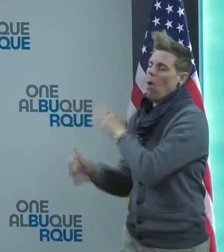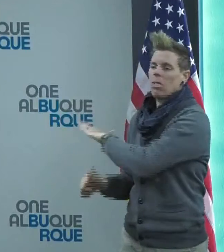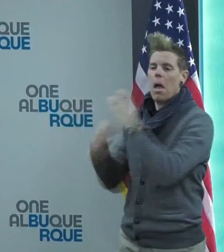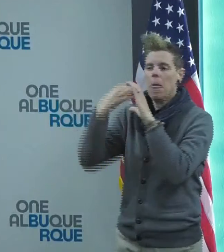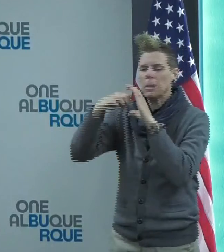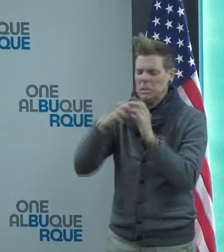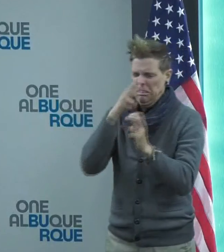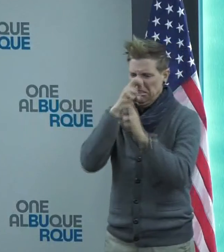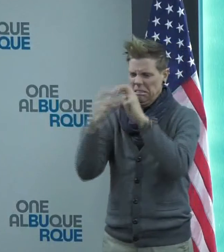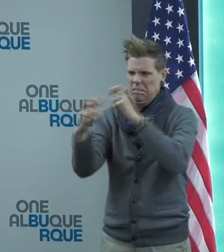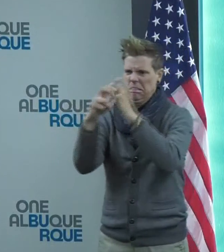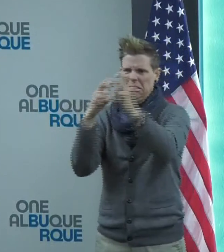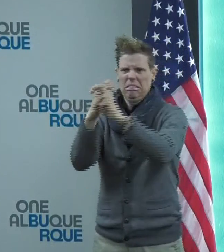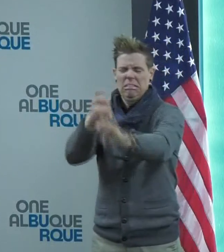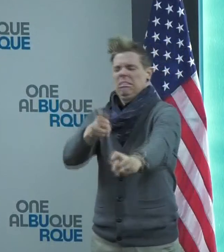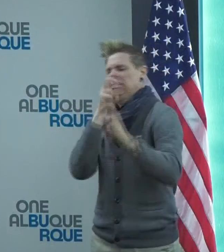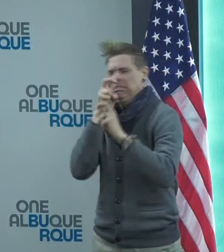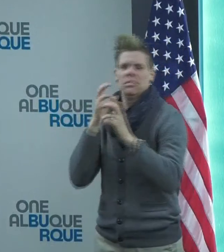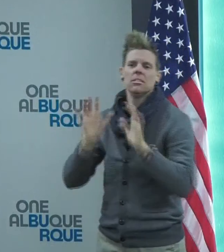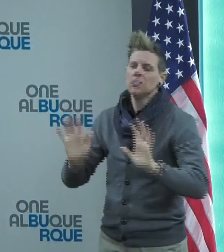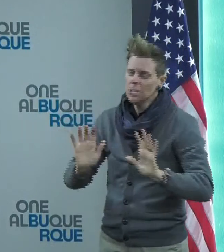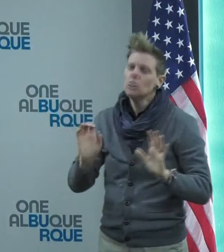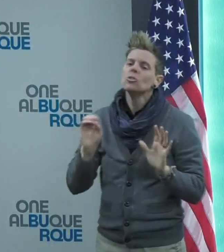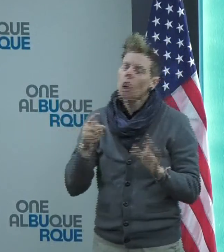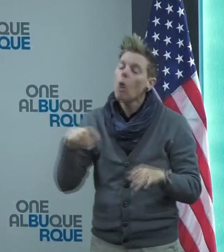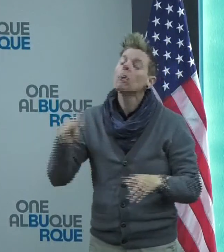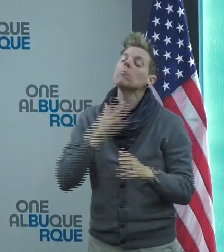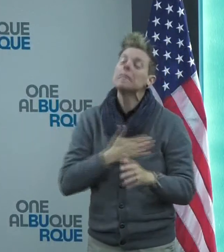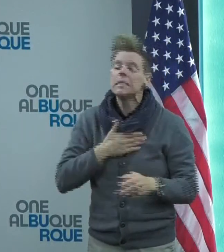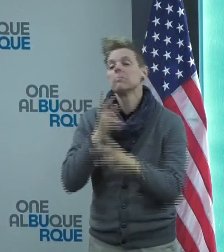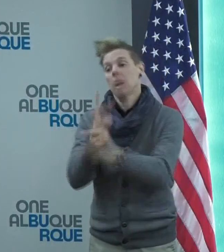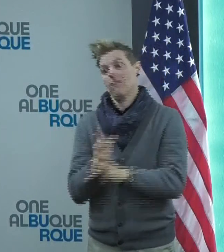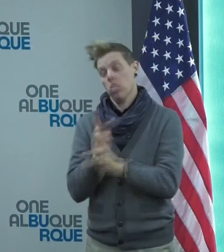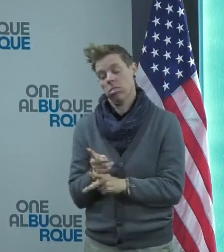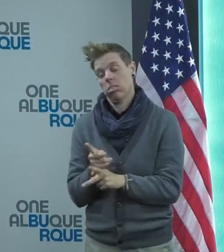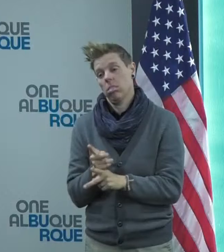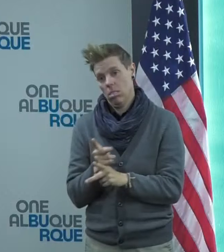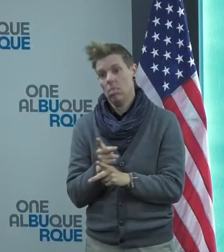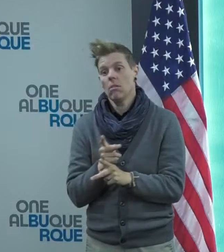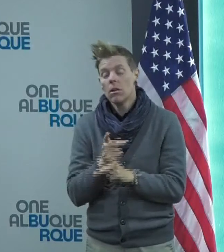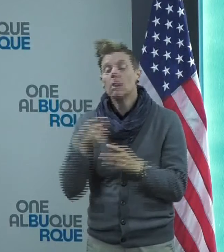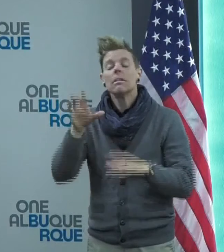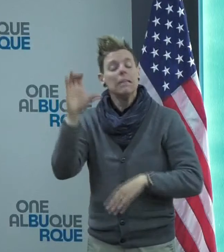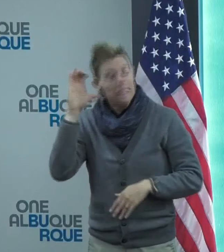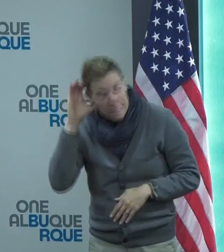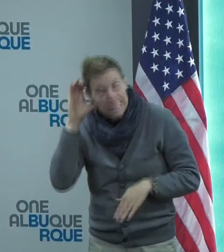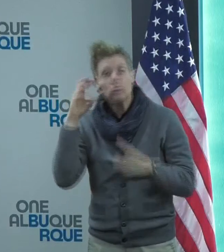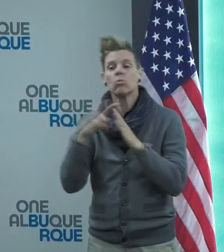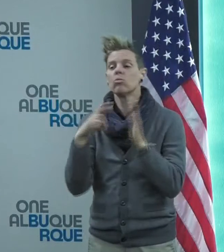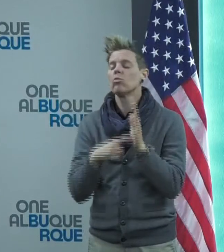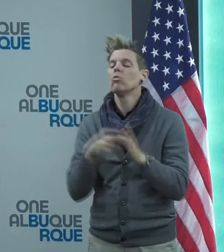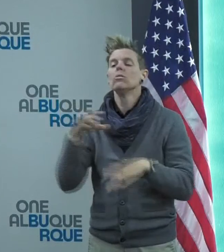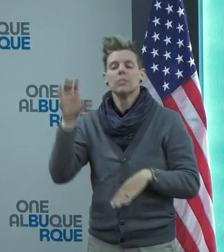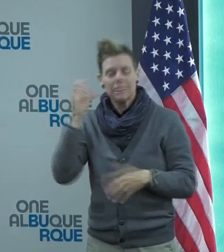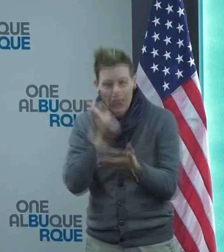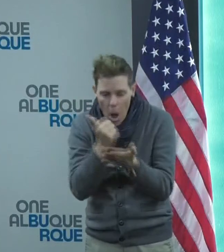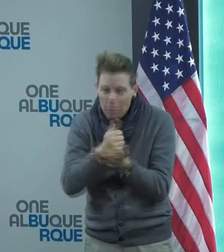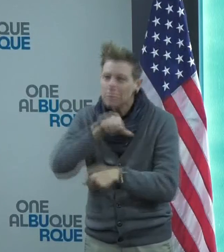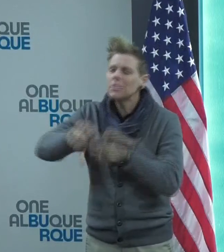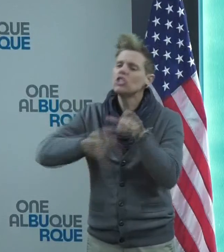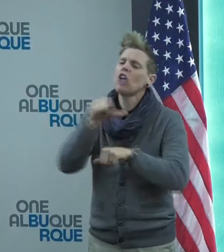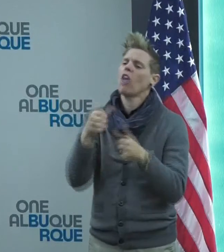care and listen to this information and just try and help each other and their loved ones out by